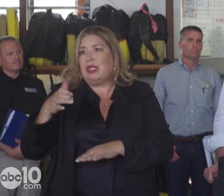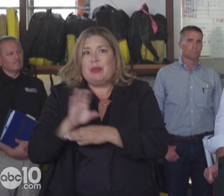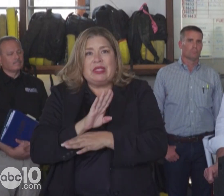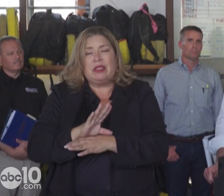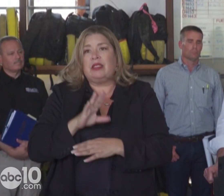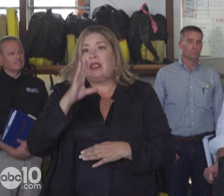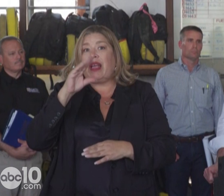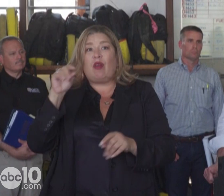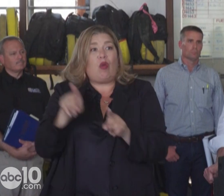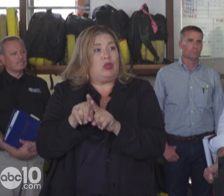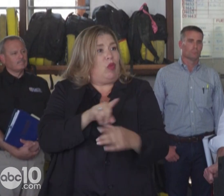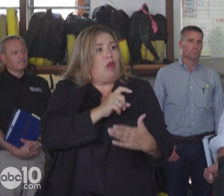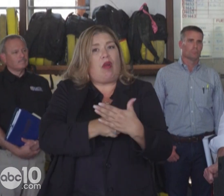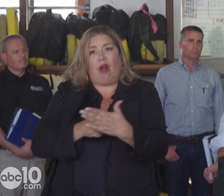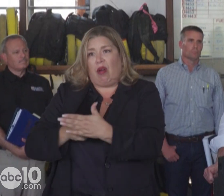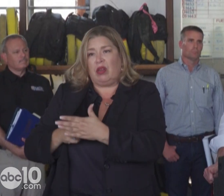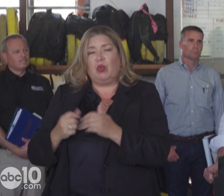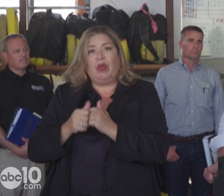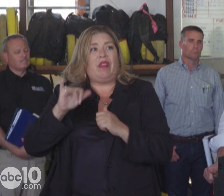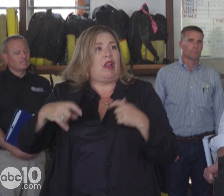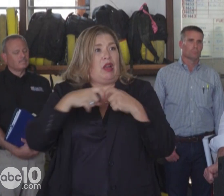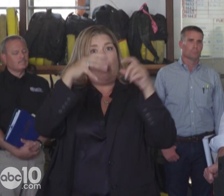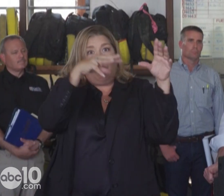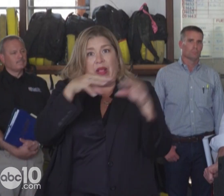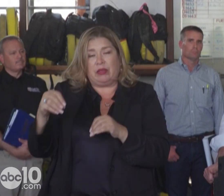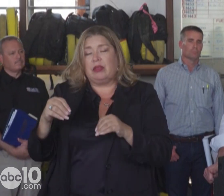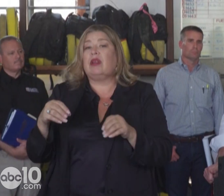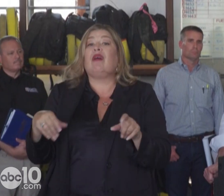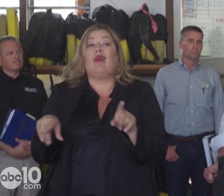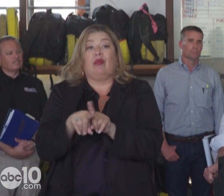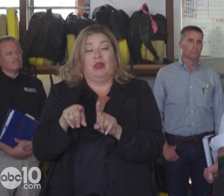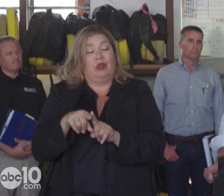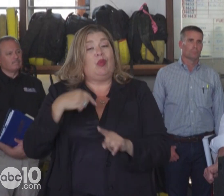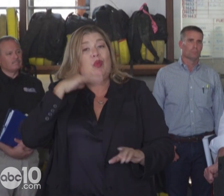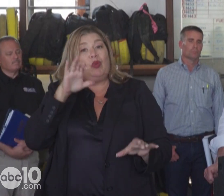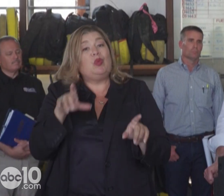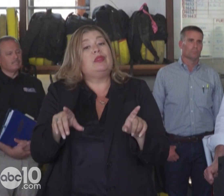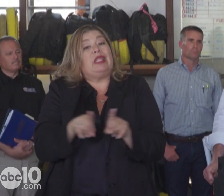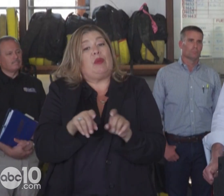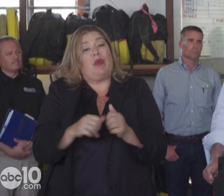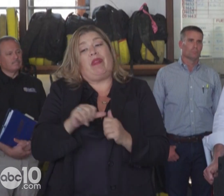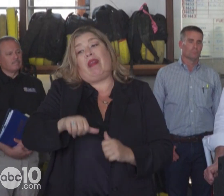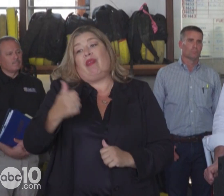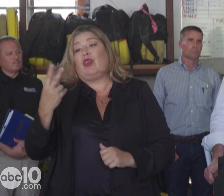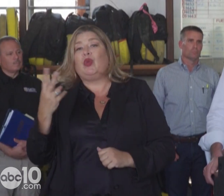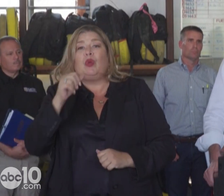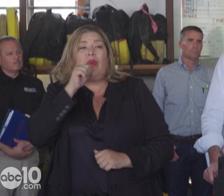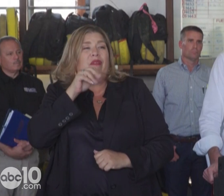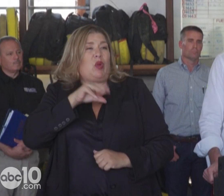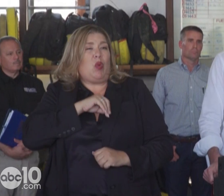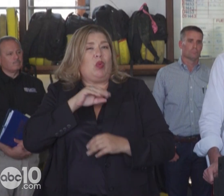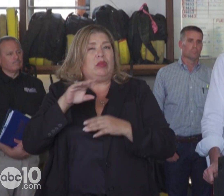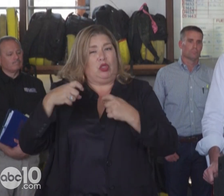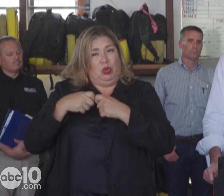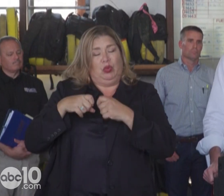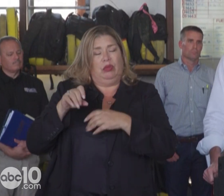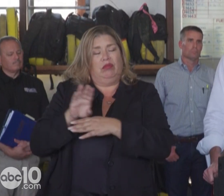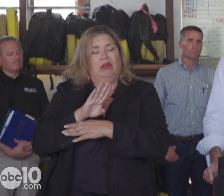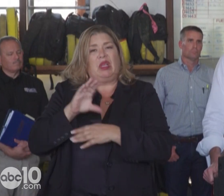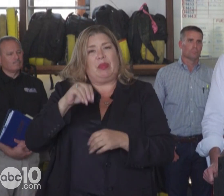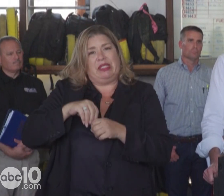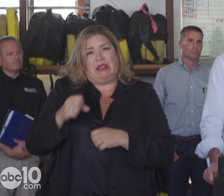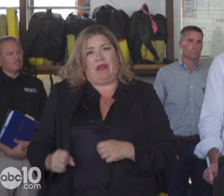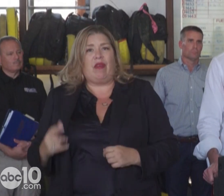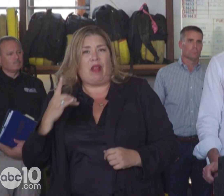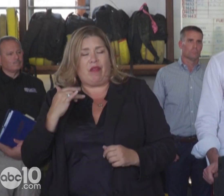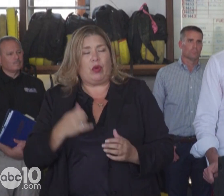costs associated with these blackouts. And we will do the same with the other two investor-owned utilities in Southern California.